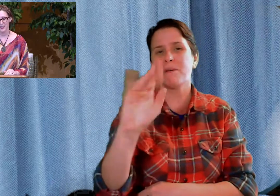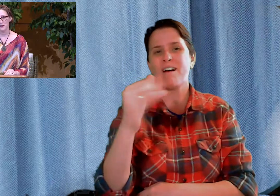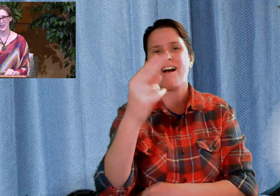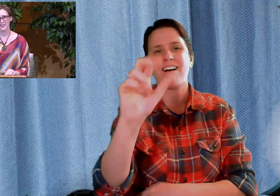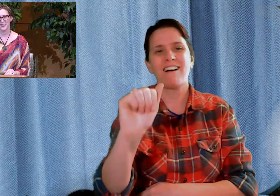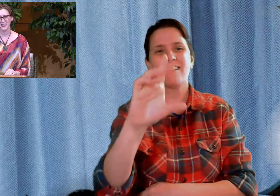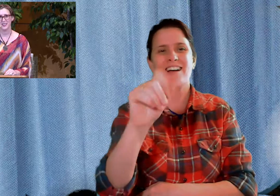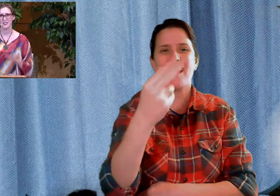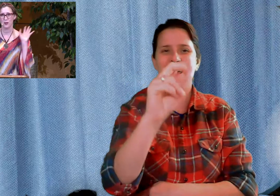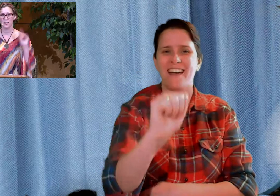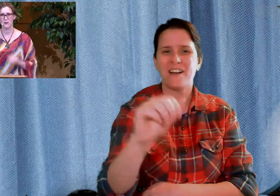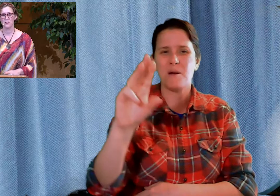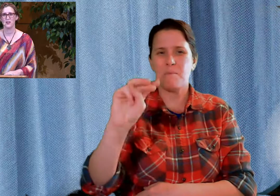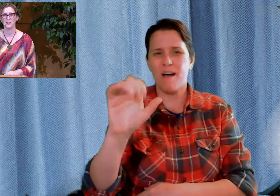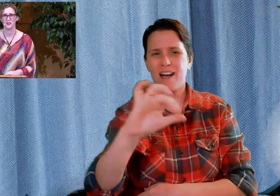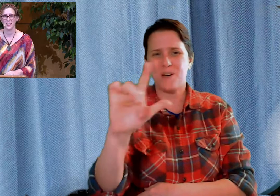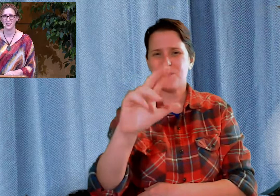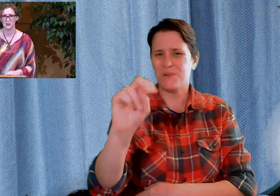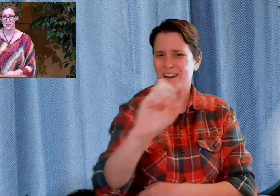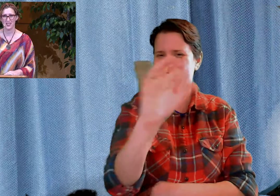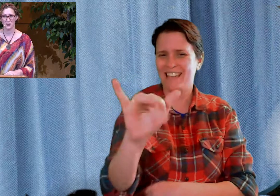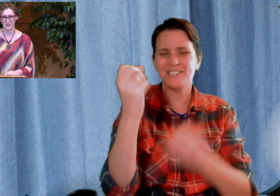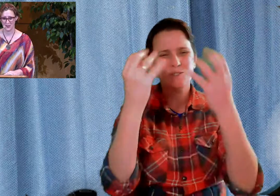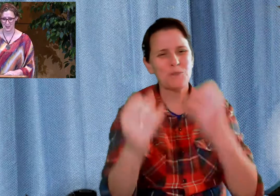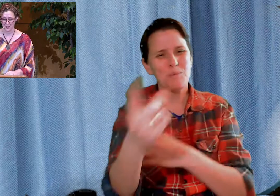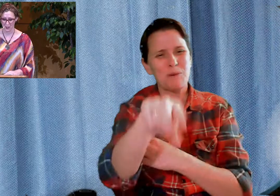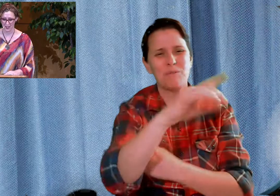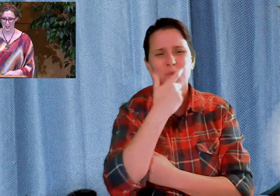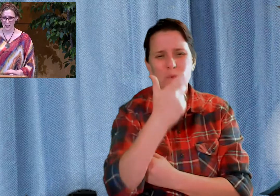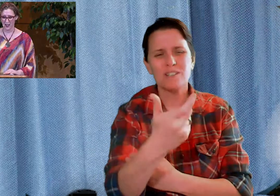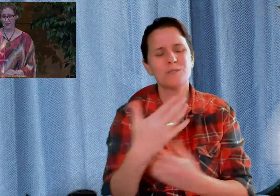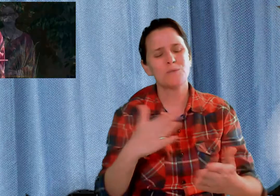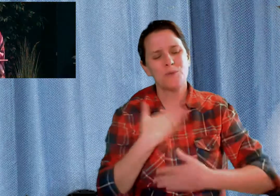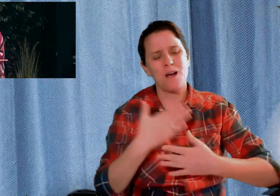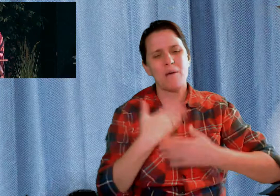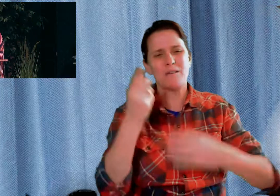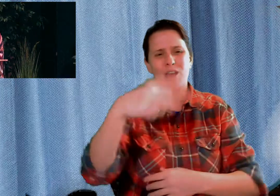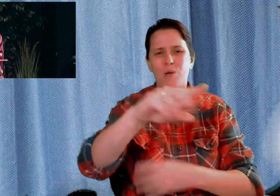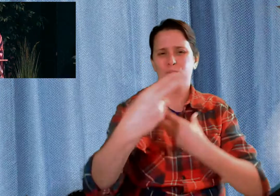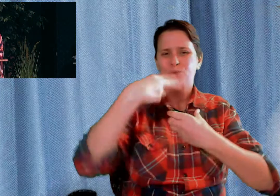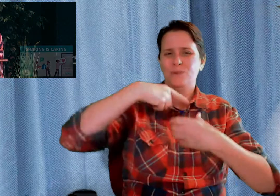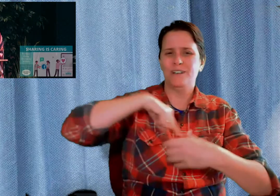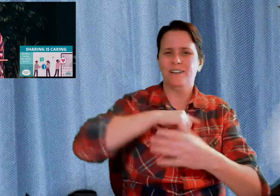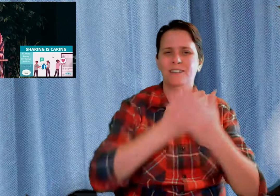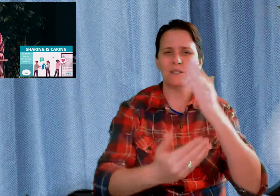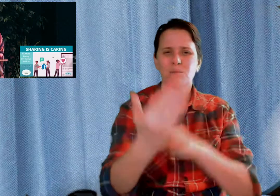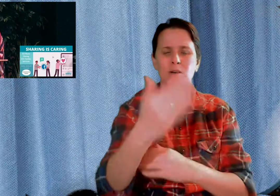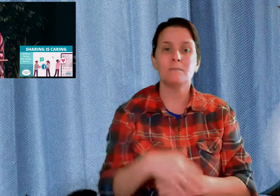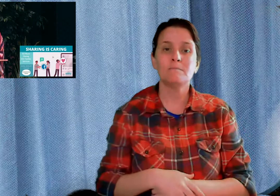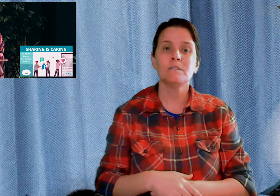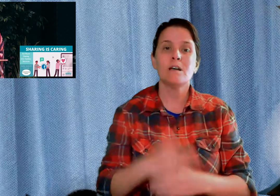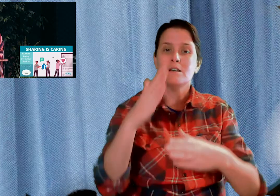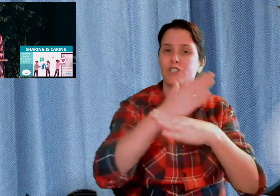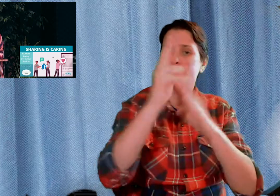Diana, Michael and Nancy, and so many more of you. We're so glad to be here with you this morning. This week's Sharing is Caring benefits